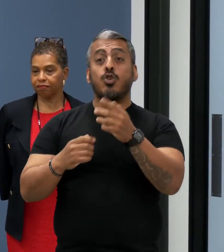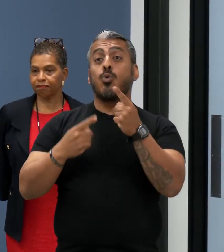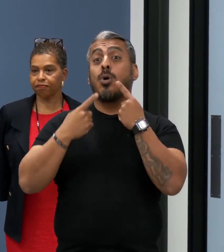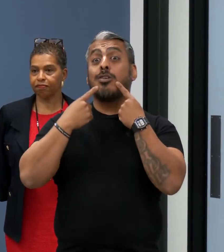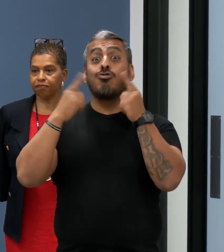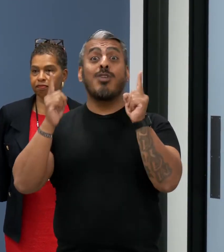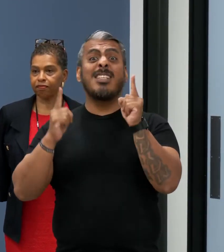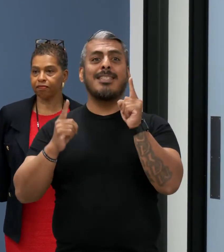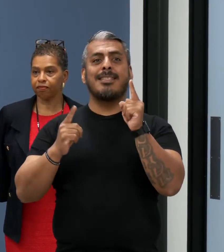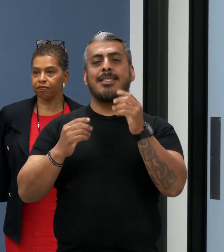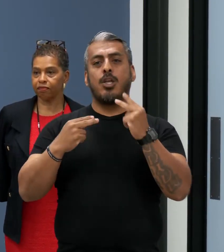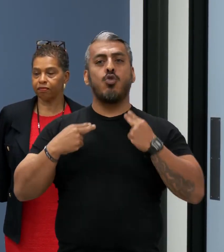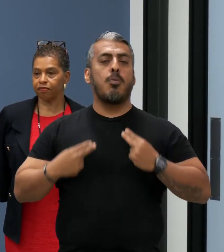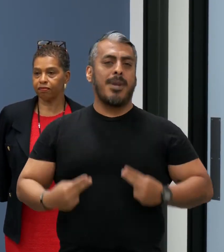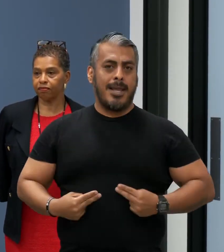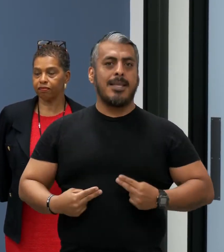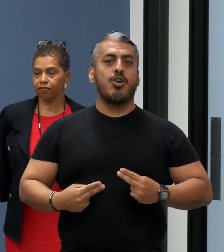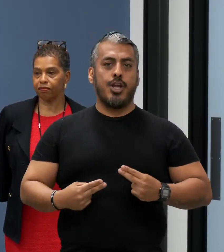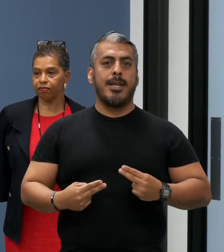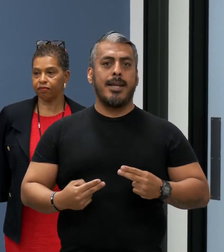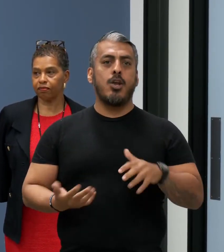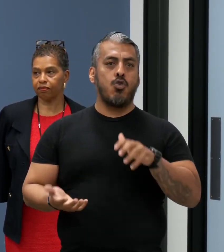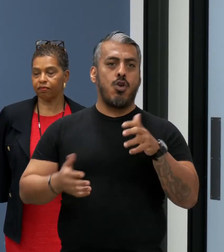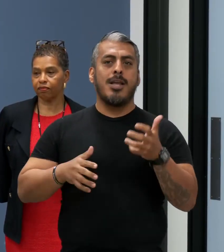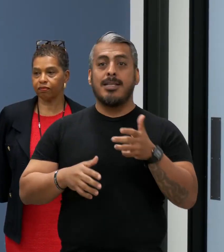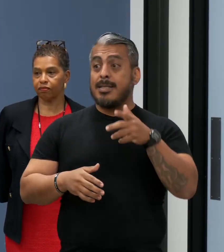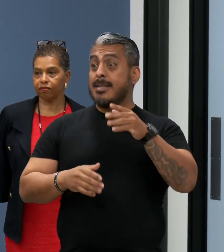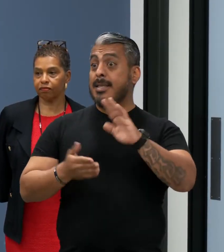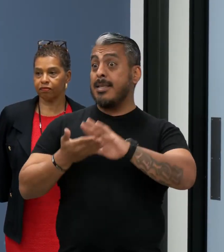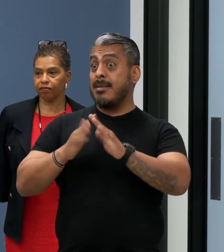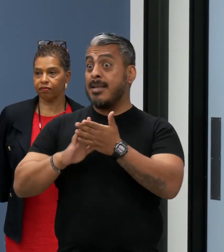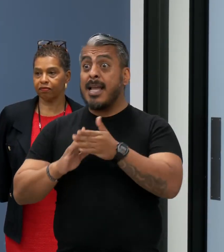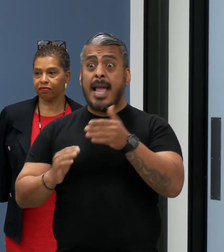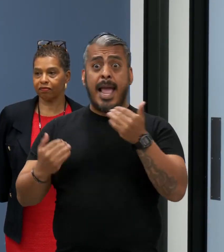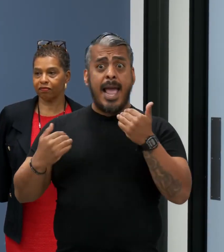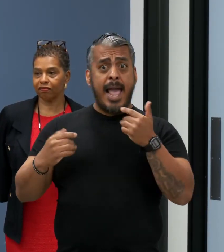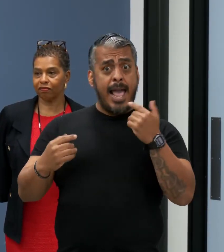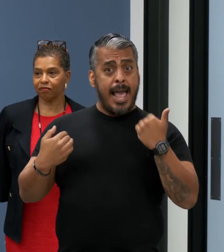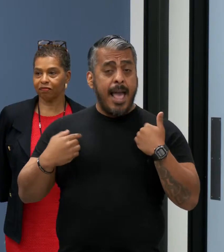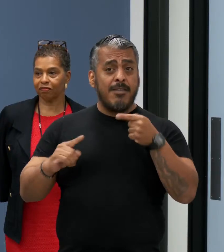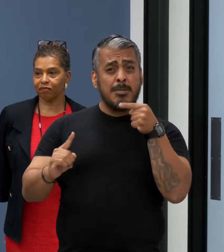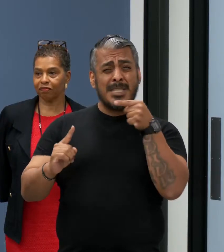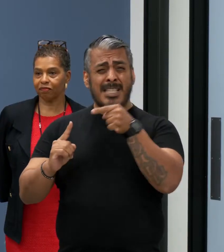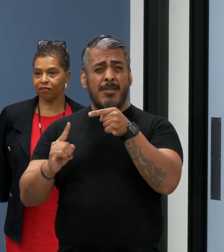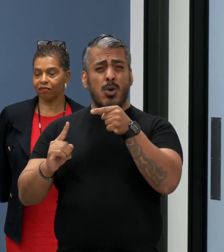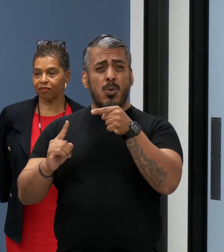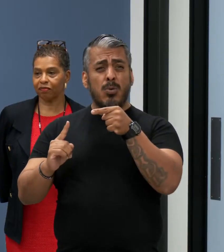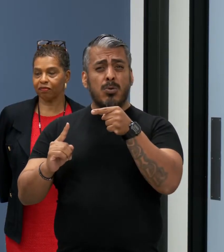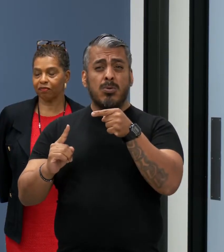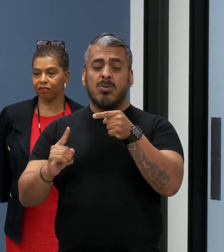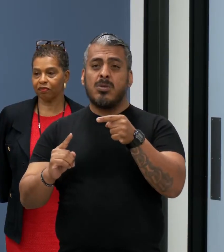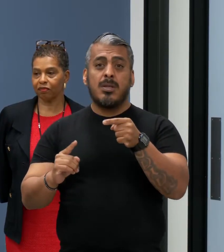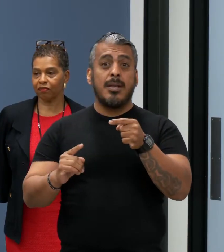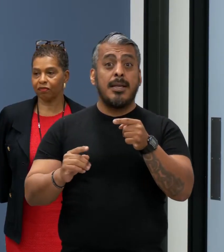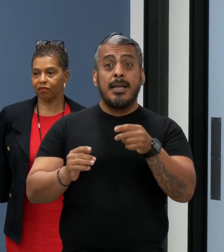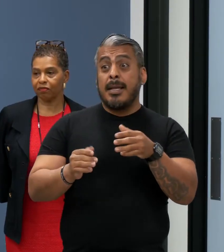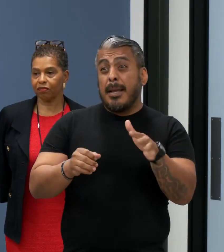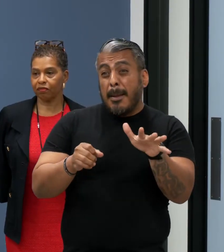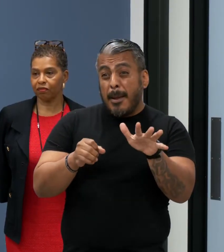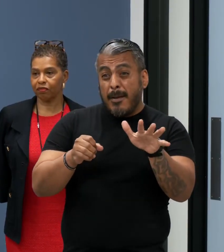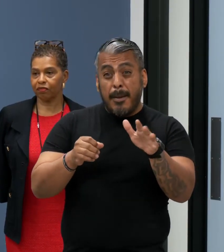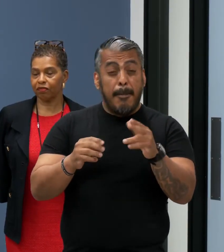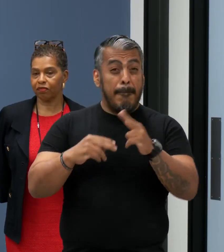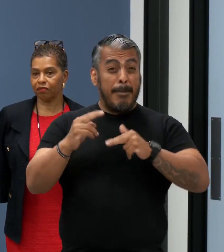address this humanitarian crisis. The city set specific goals as part of this proclamation: build overall capacity